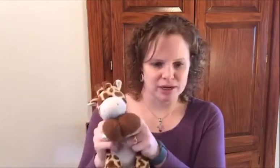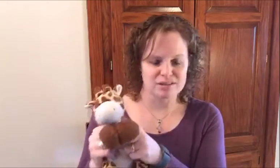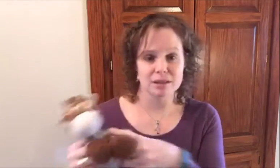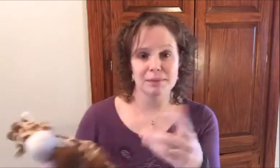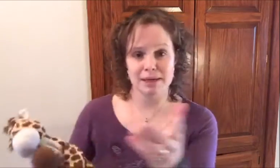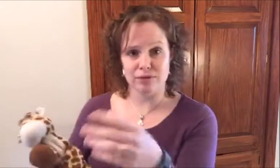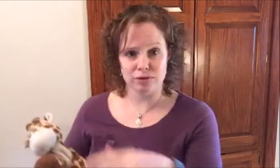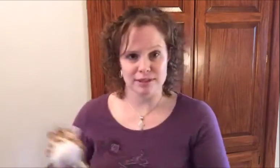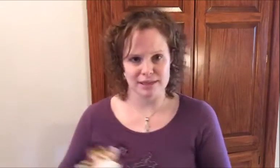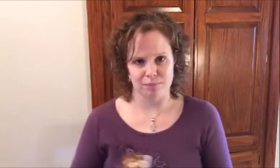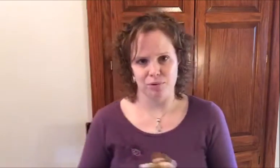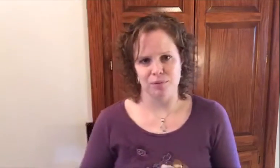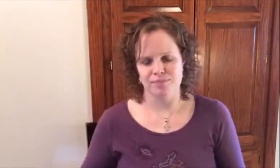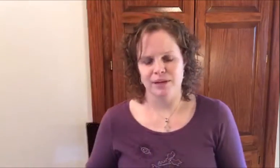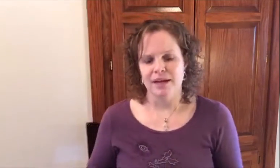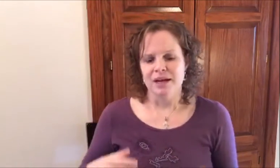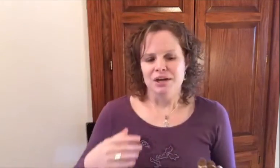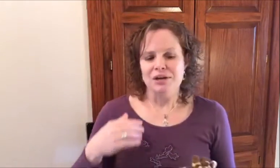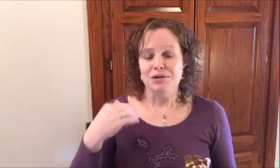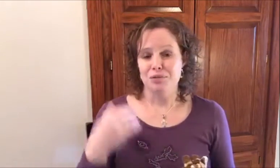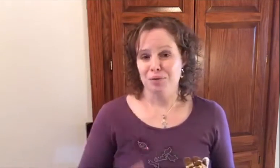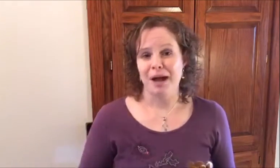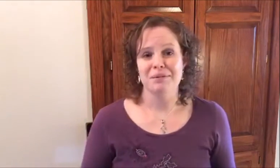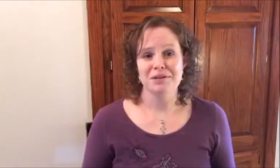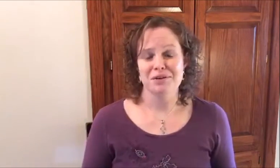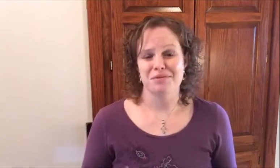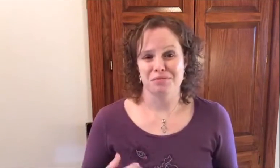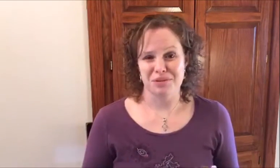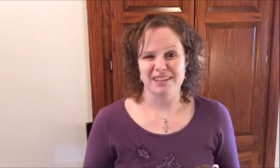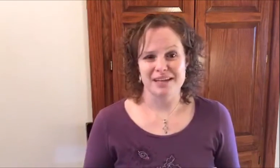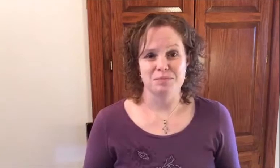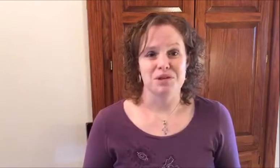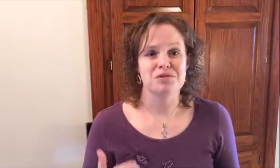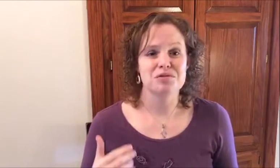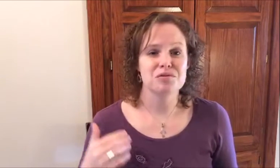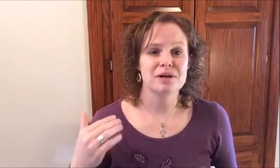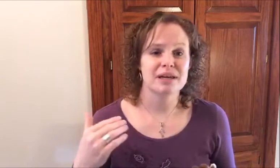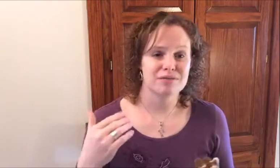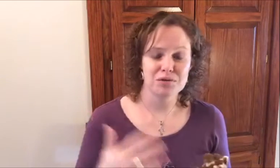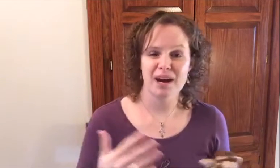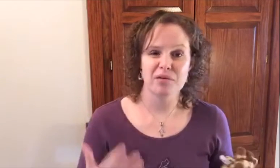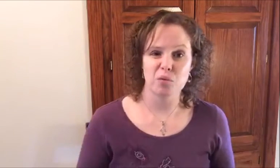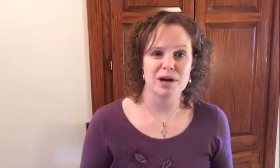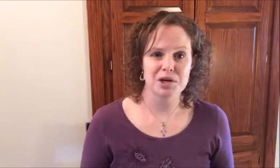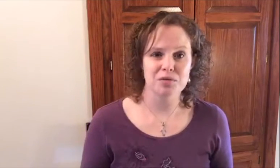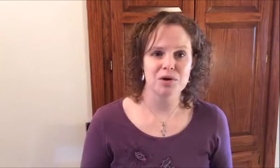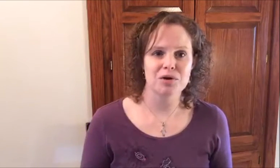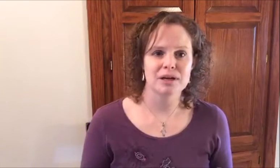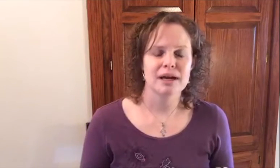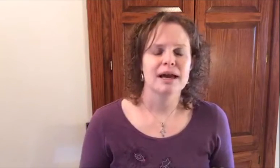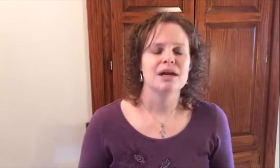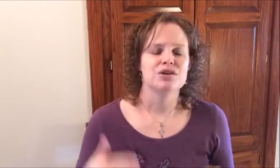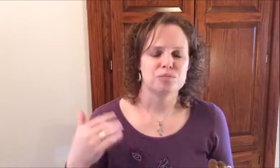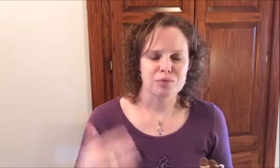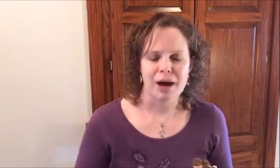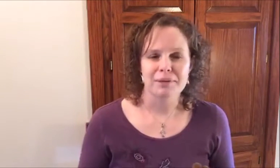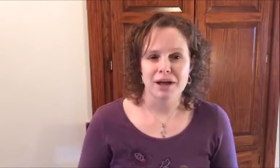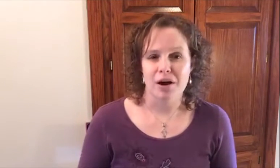child. So let me give you an example. You probably don't even realize, but if you have a 1-year-old, you've probably